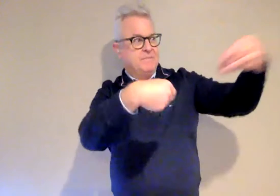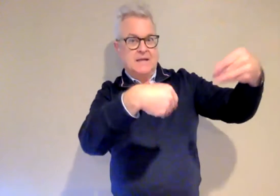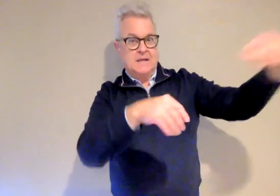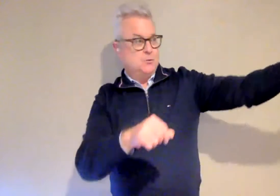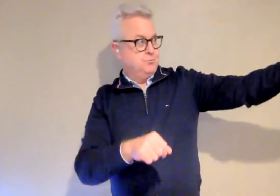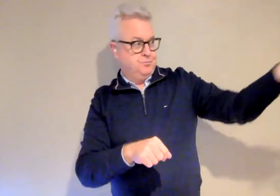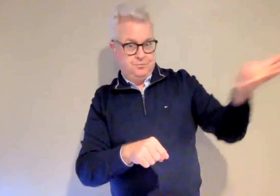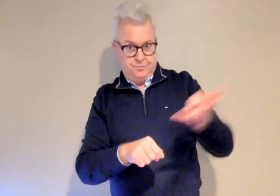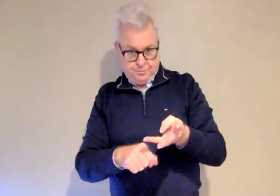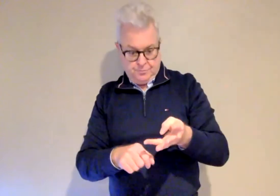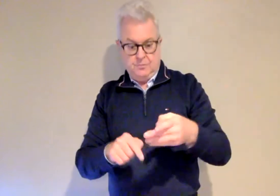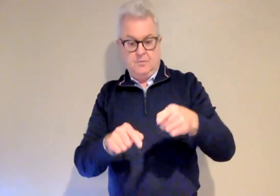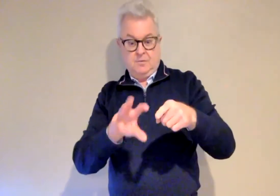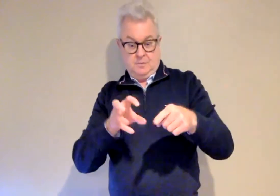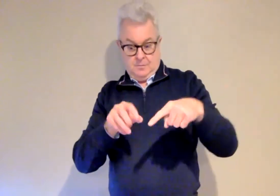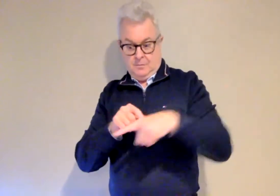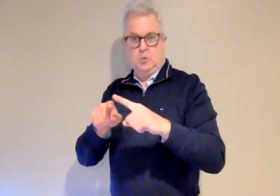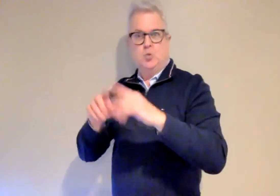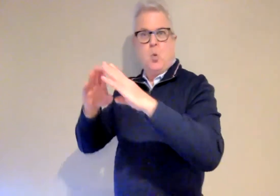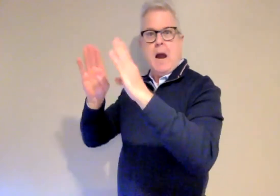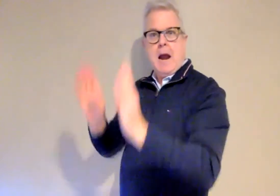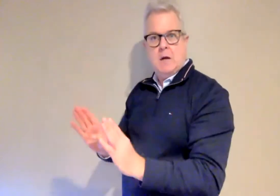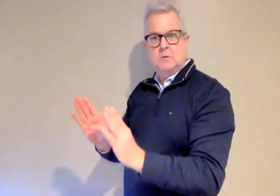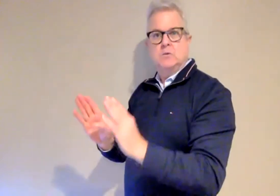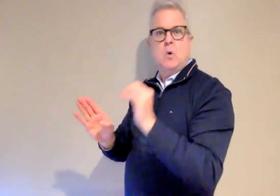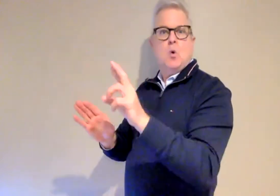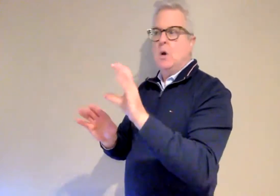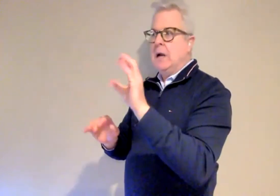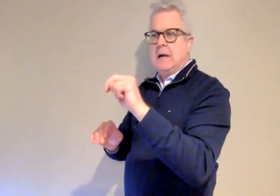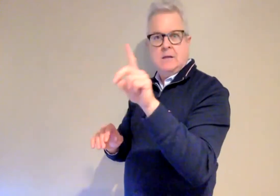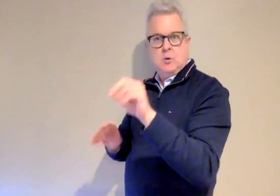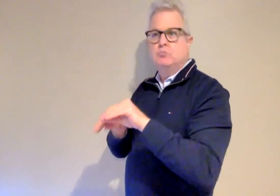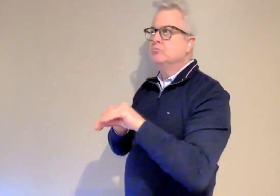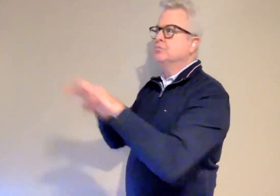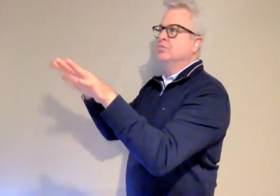So the one that you want to turn off is the water that leads to the pipe that goes to the outside of the house,